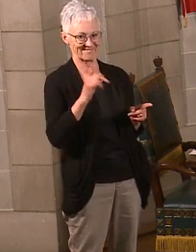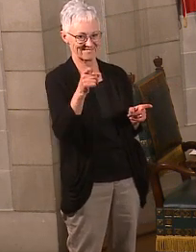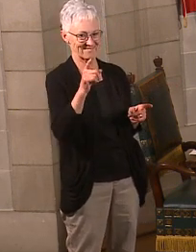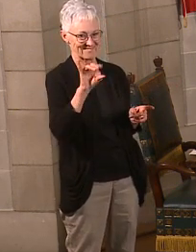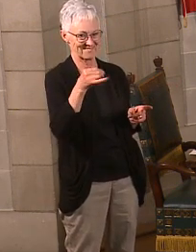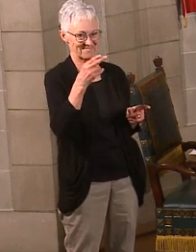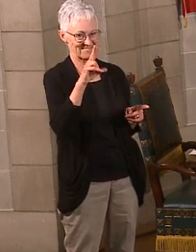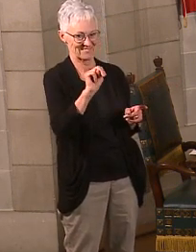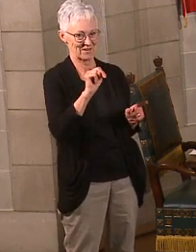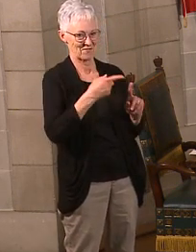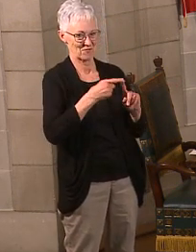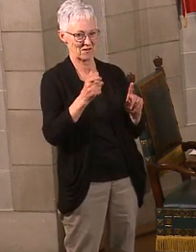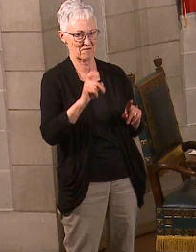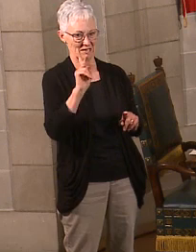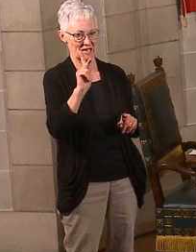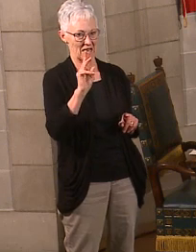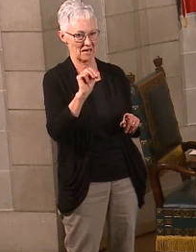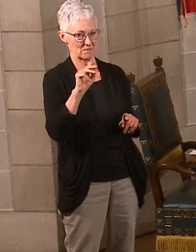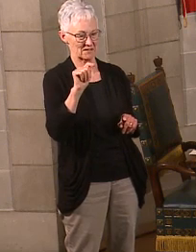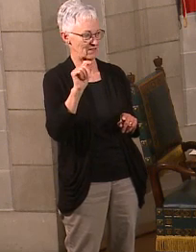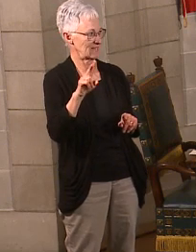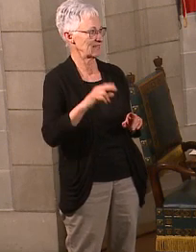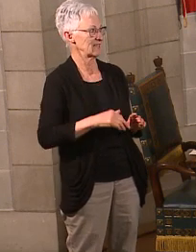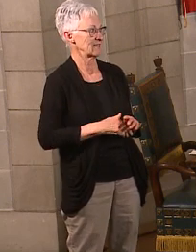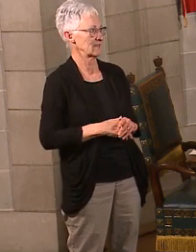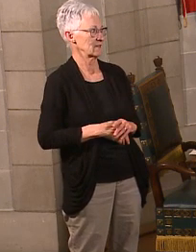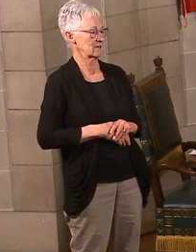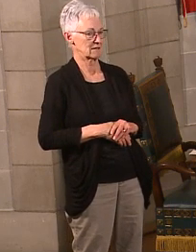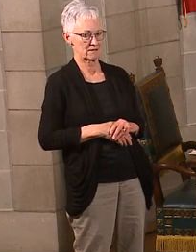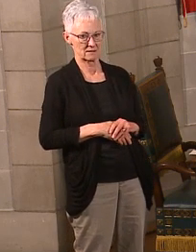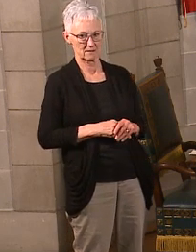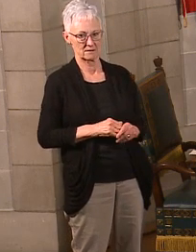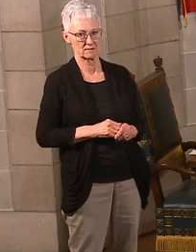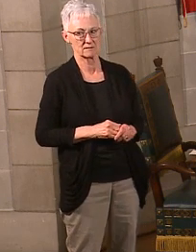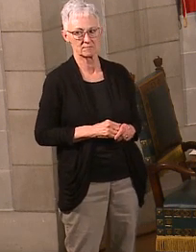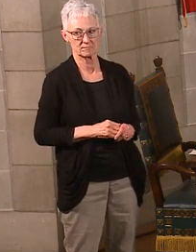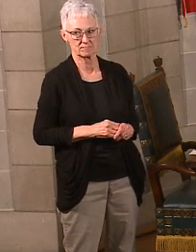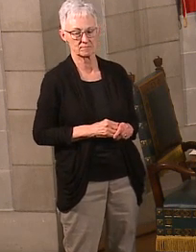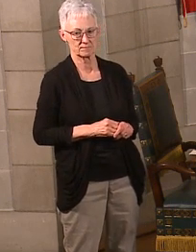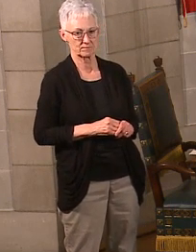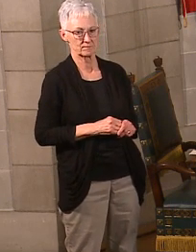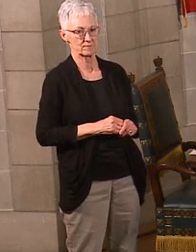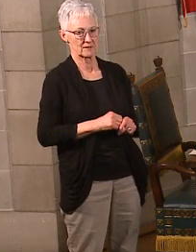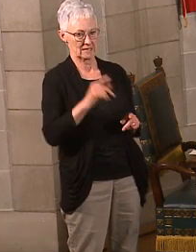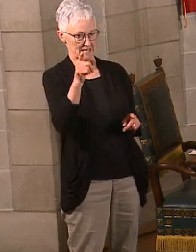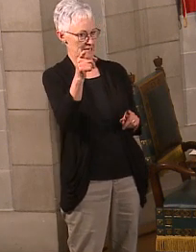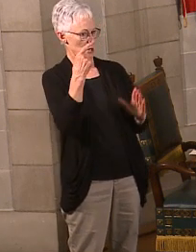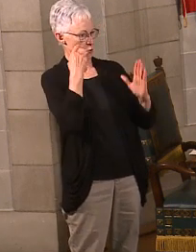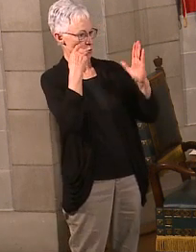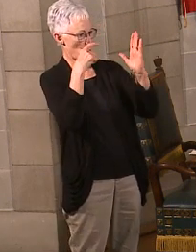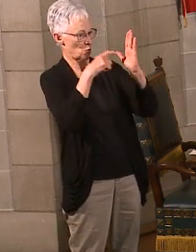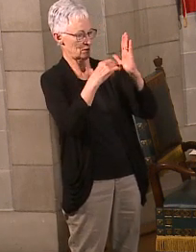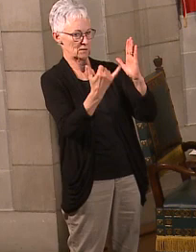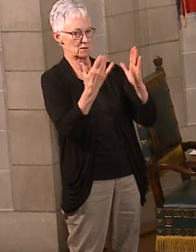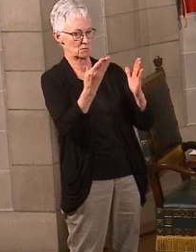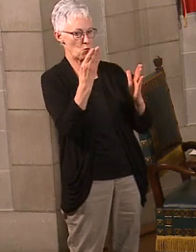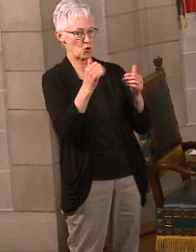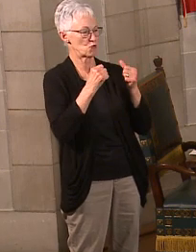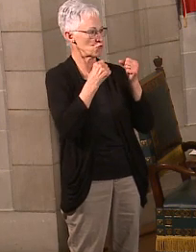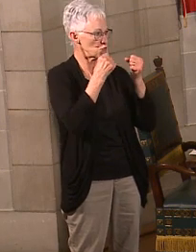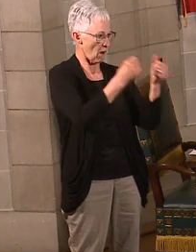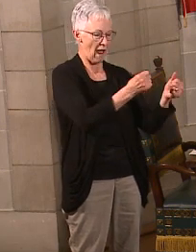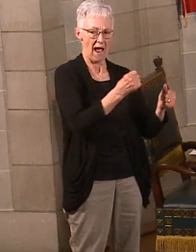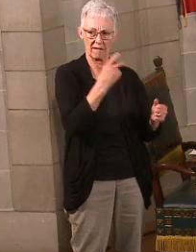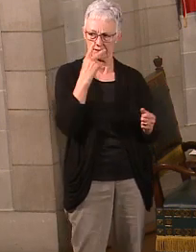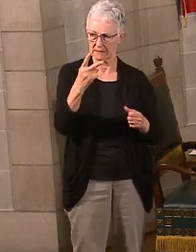I'm John from KMTV. John, KMTV. And the question is, you would notice at the penitentiary out in the recreation yard that people